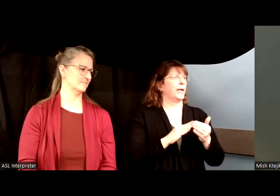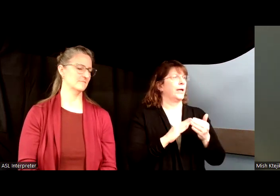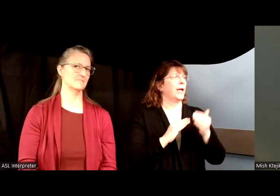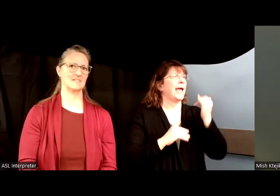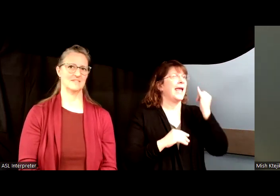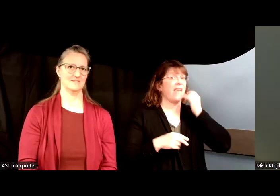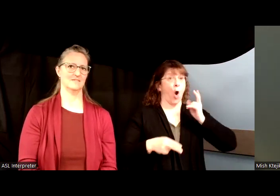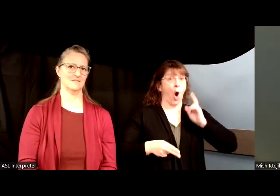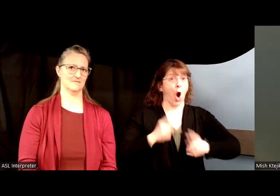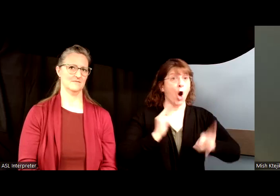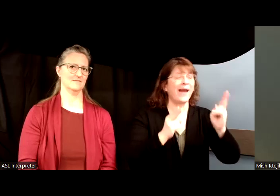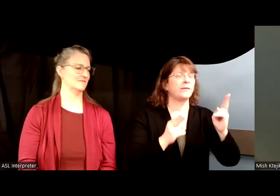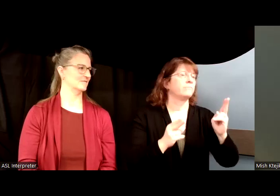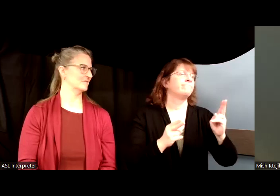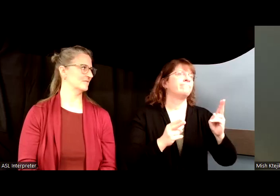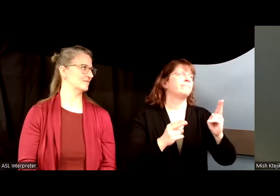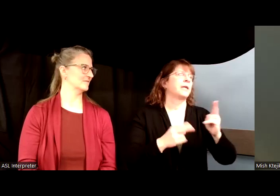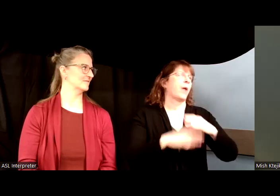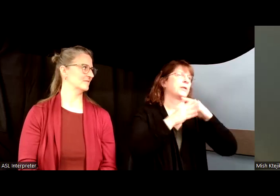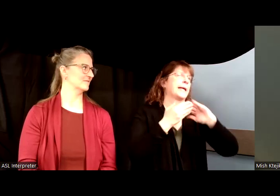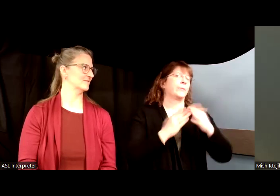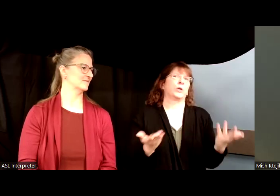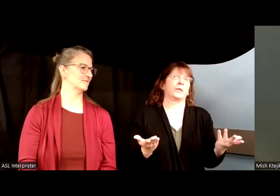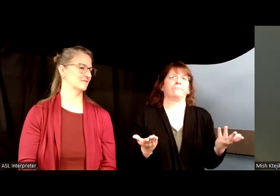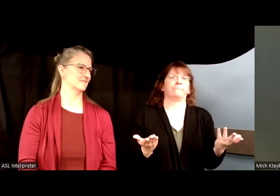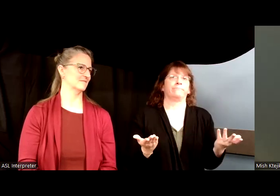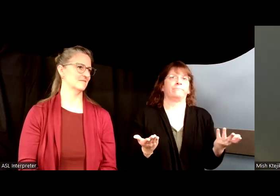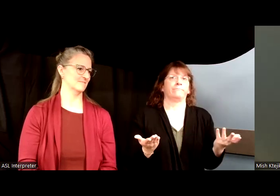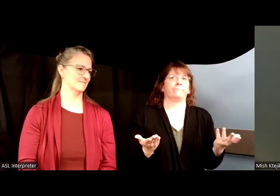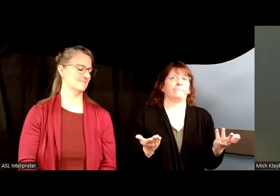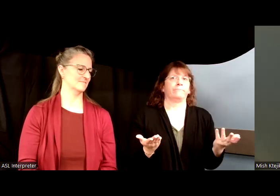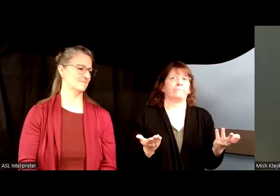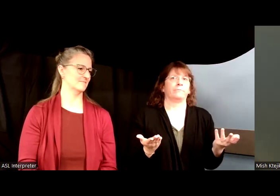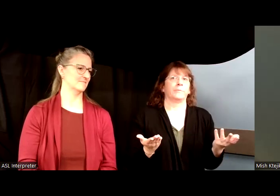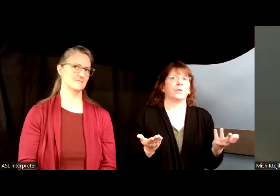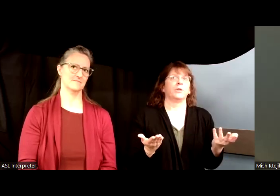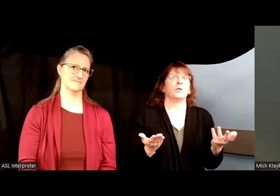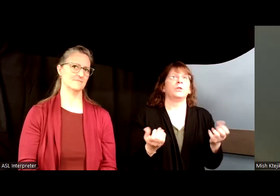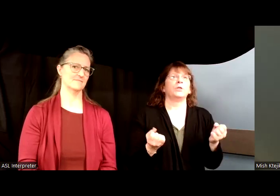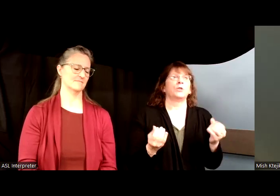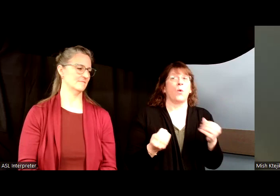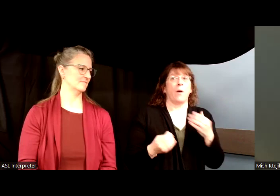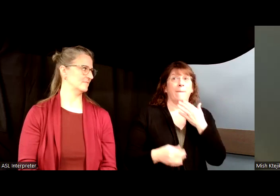So licensure is supposed to protect our community. And if we are hurrying the process, it's not protecting our community.